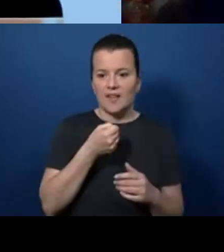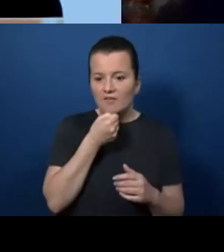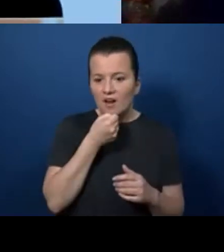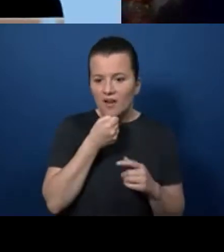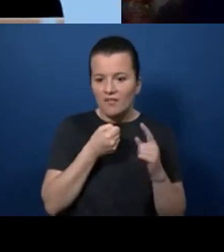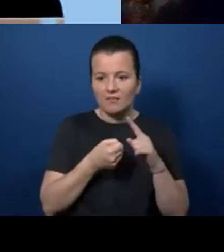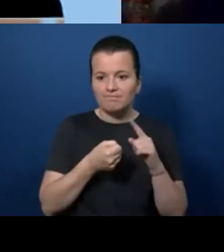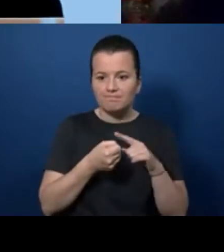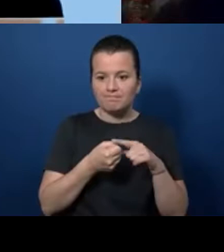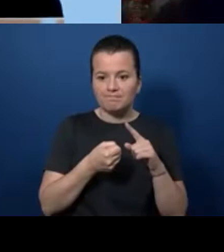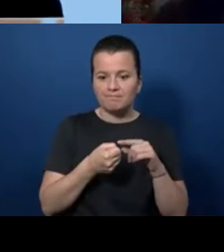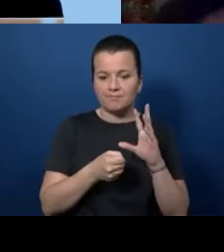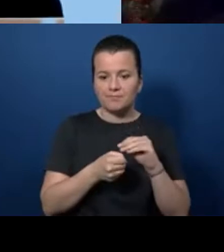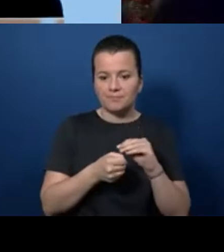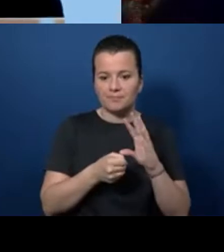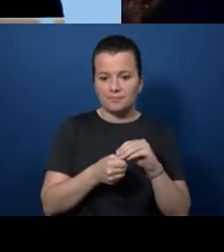So